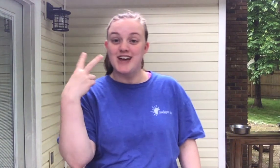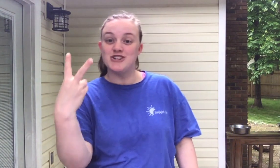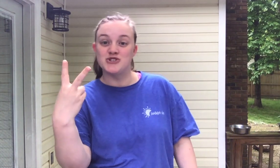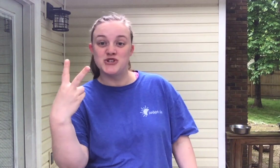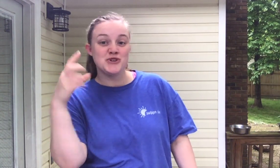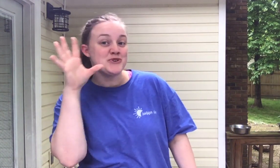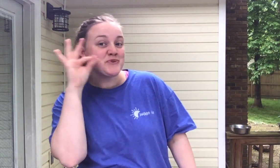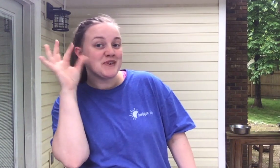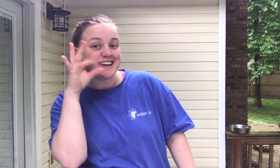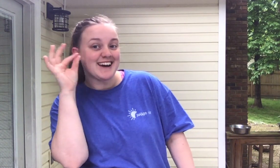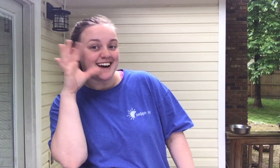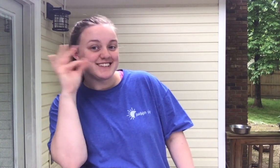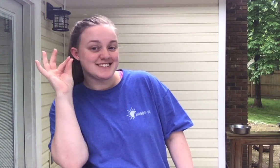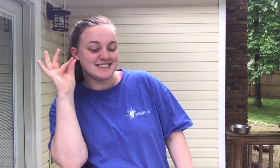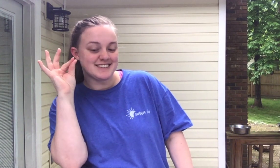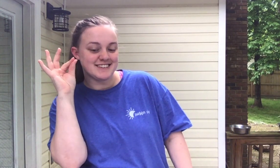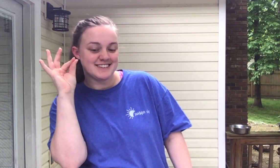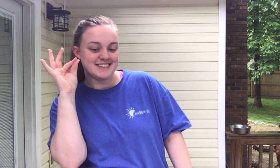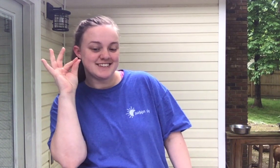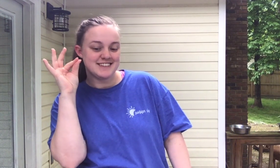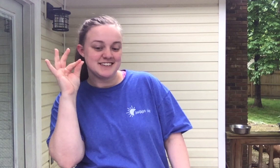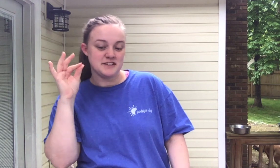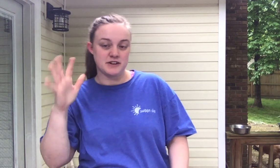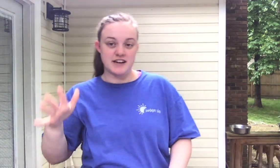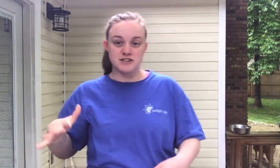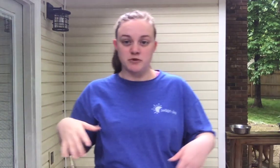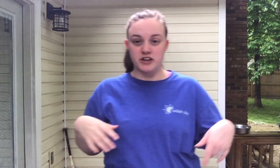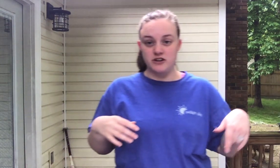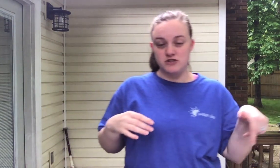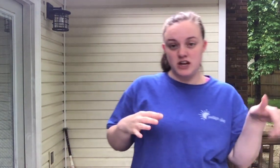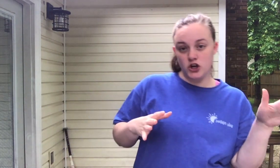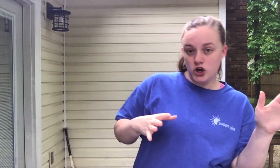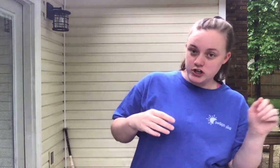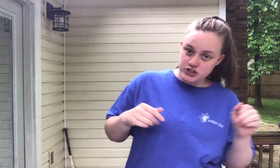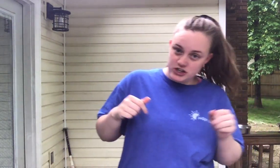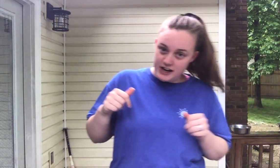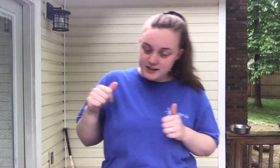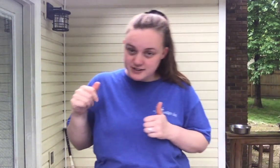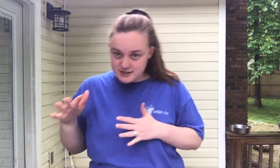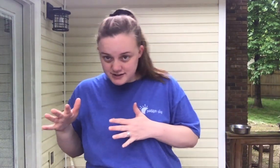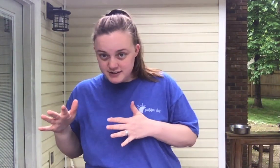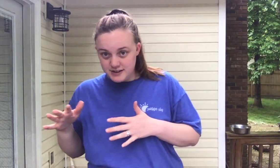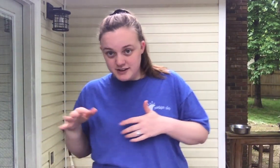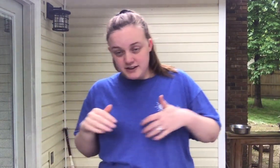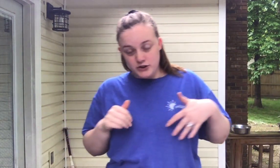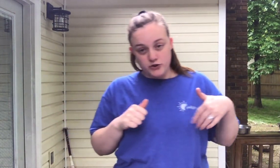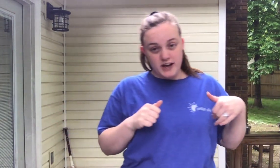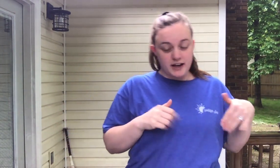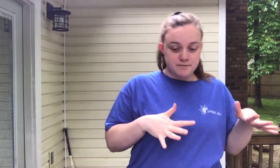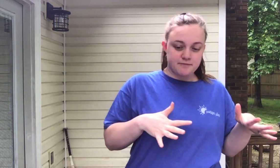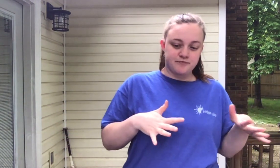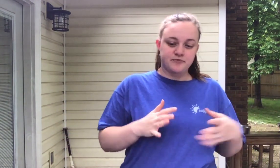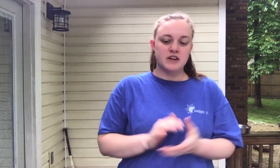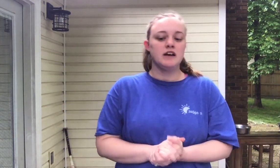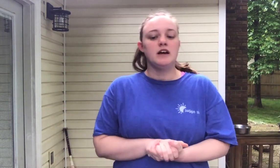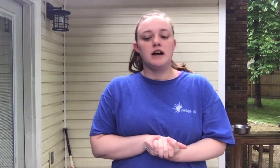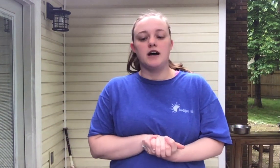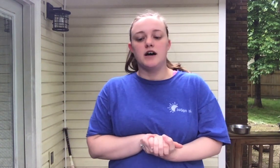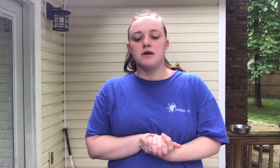and 2 cats. Okay, so we're going to use that contrast. Okay, or